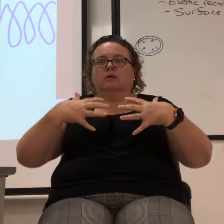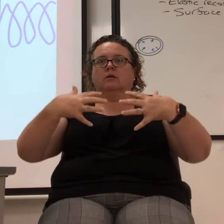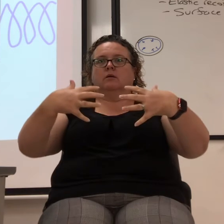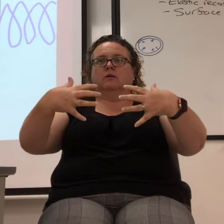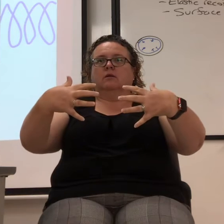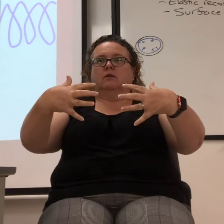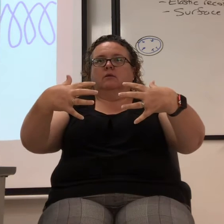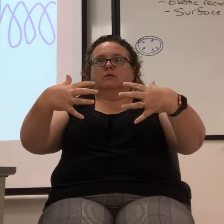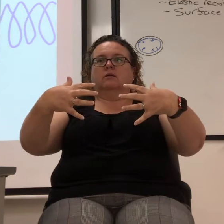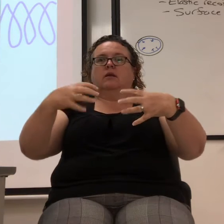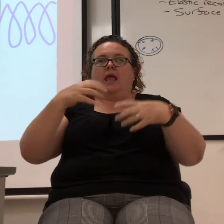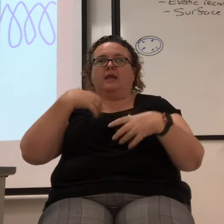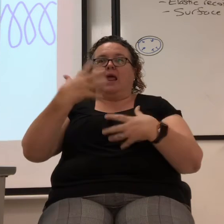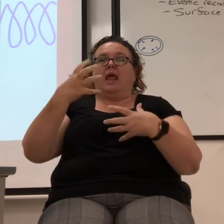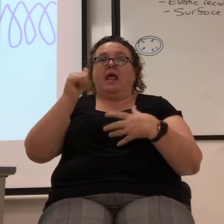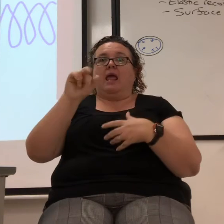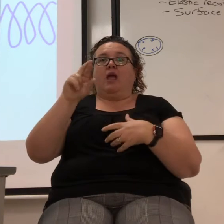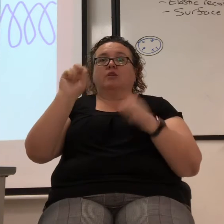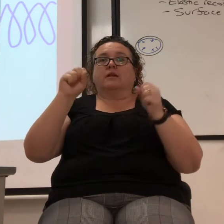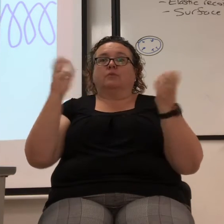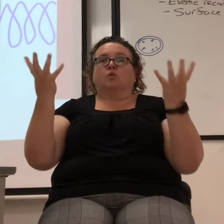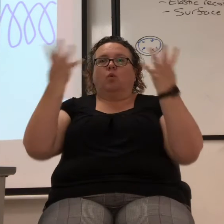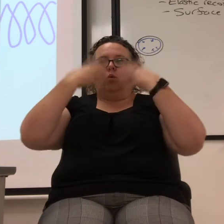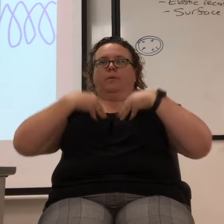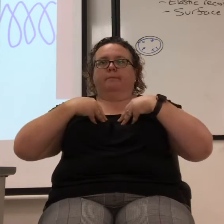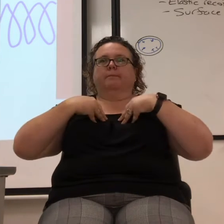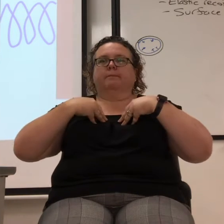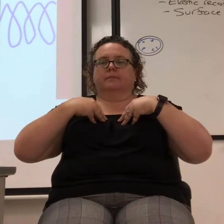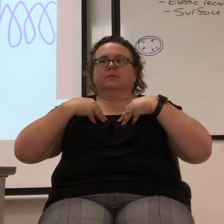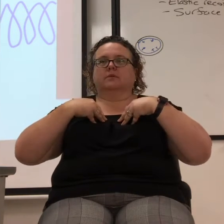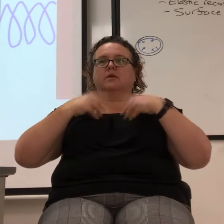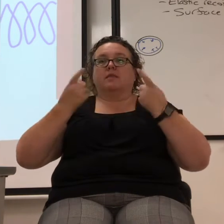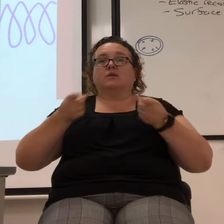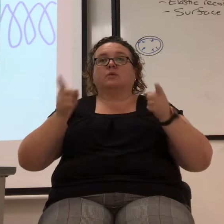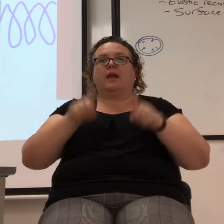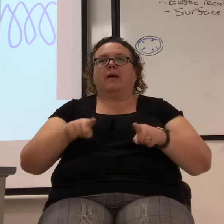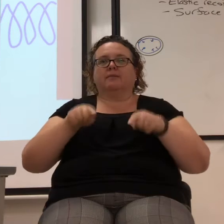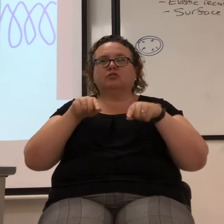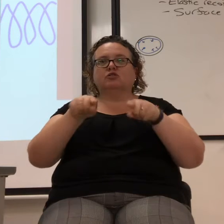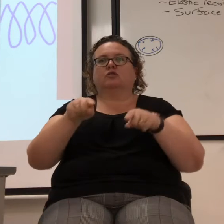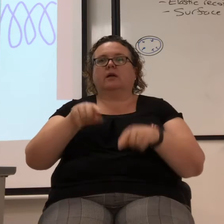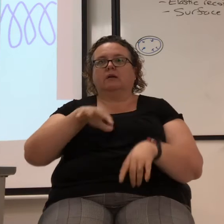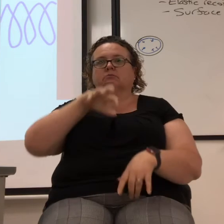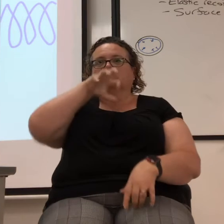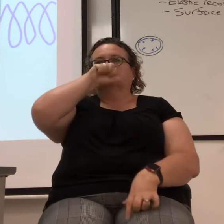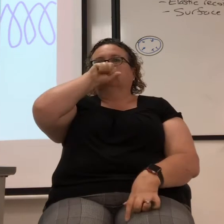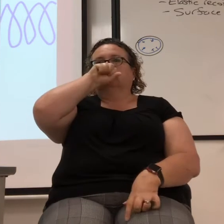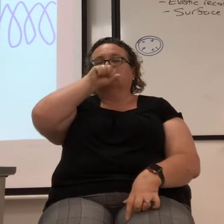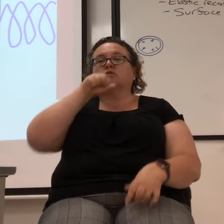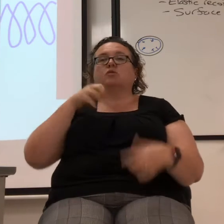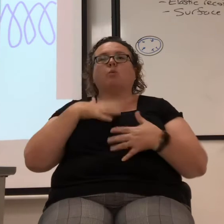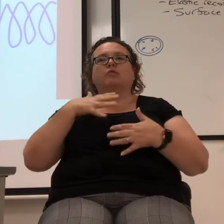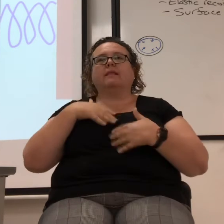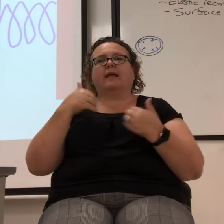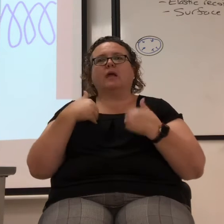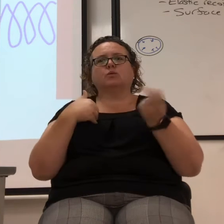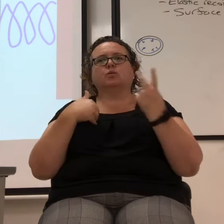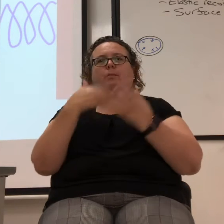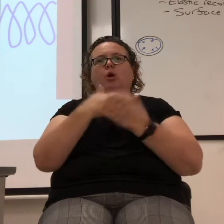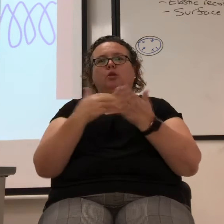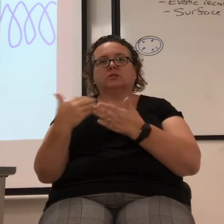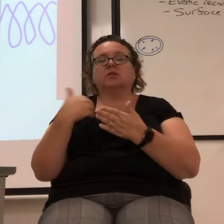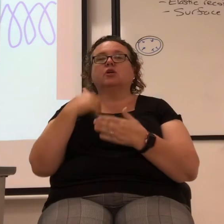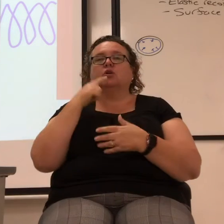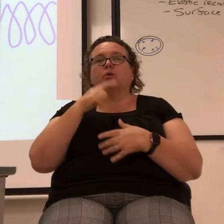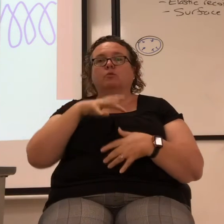system and air rushes in. That's what happens during a breath in. So breathing has two parts, basically. You